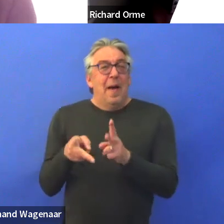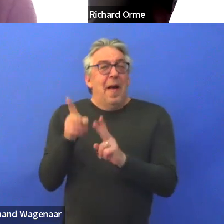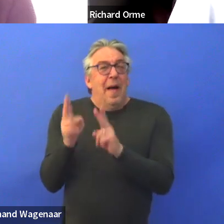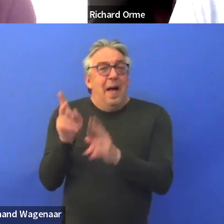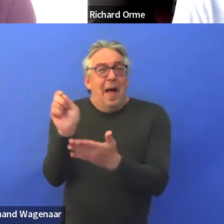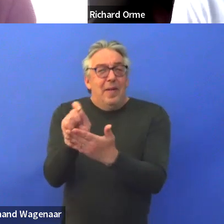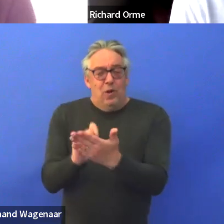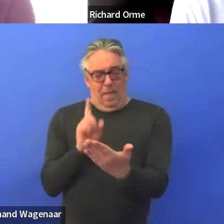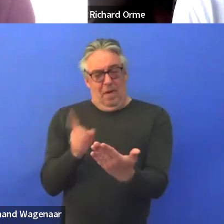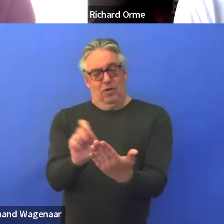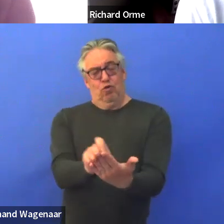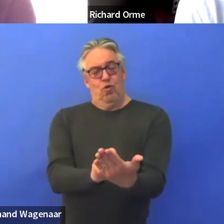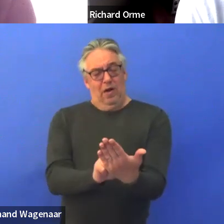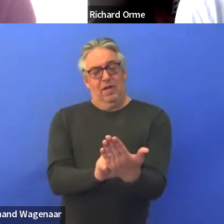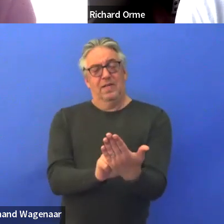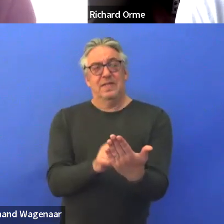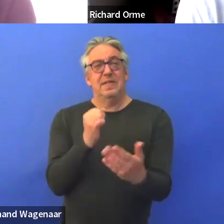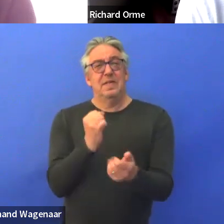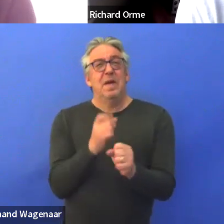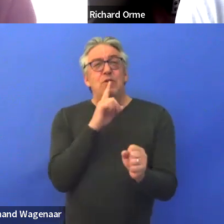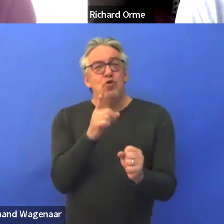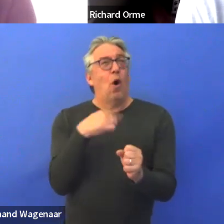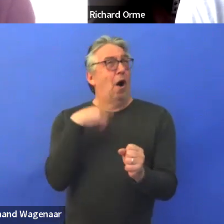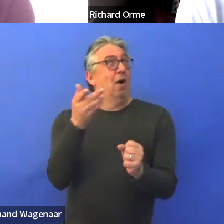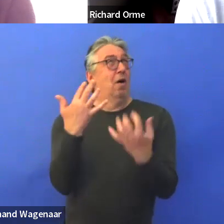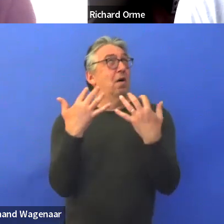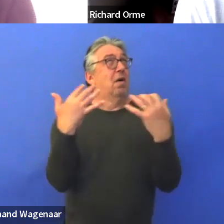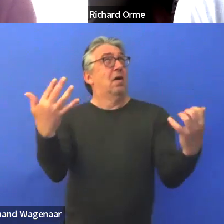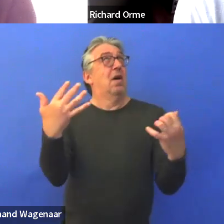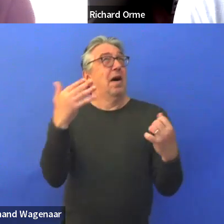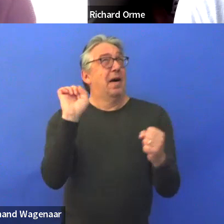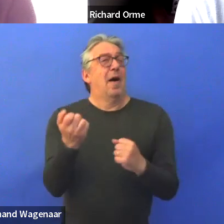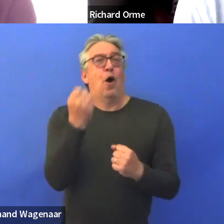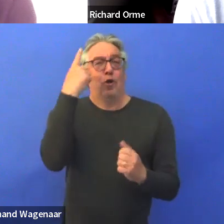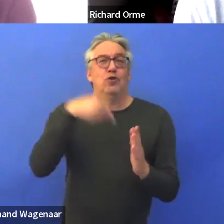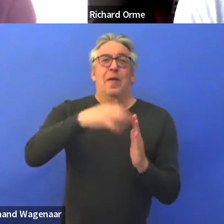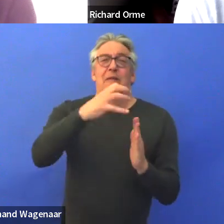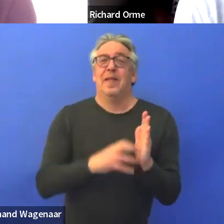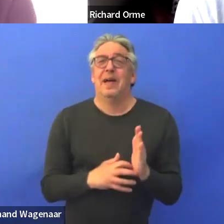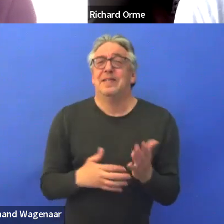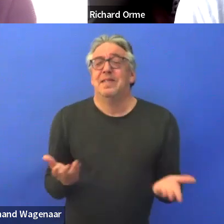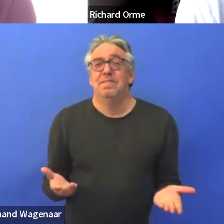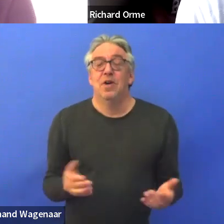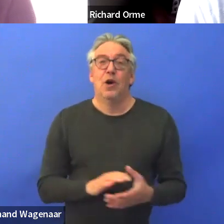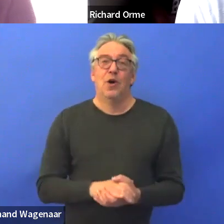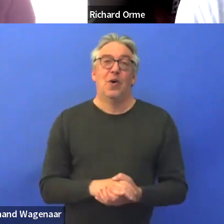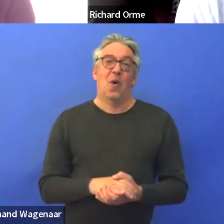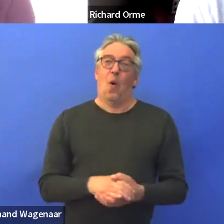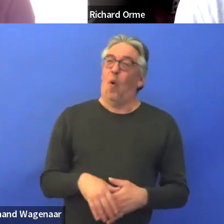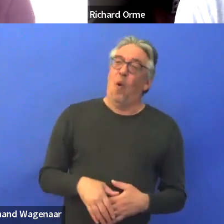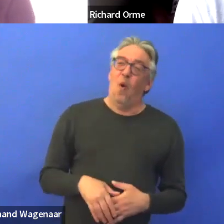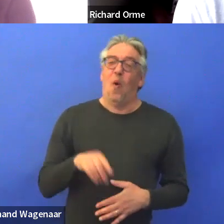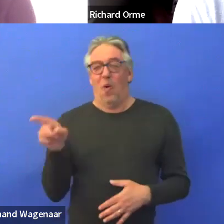such a way that is understandable for the audience. I don't know. Yeah, so I think it's a bit harsh to say it's